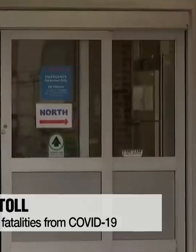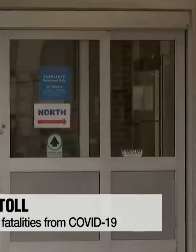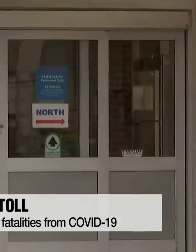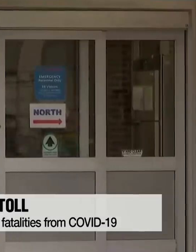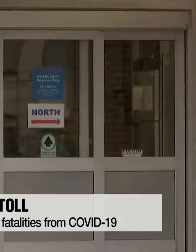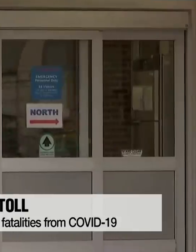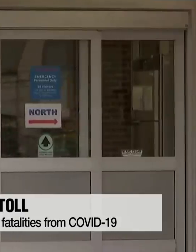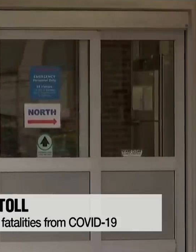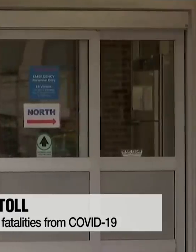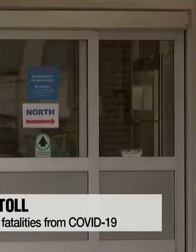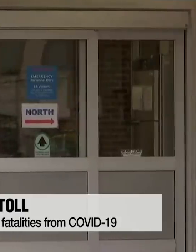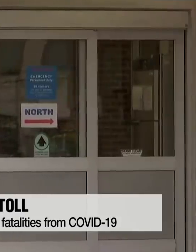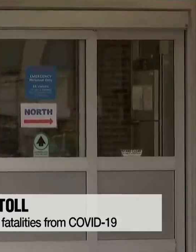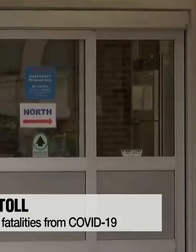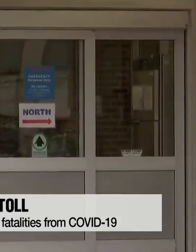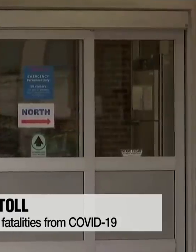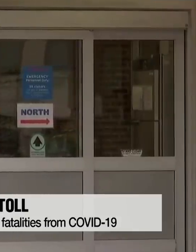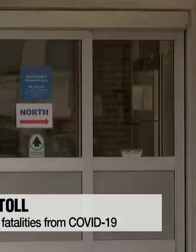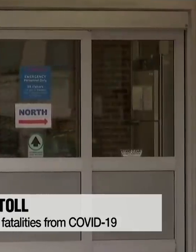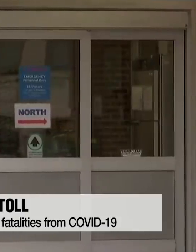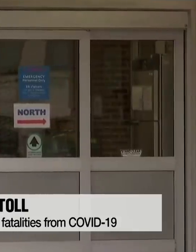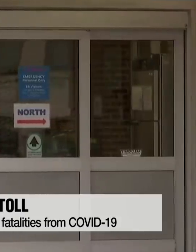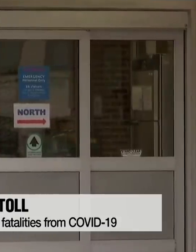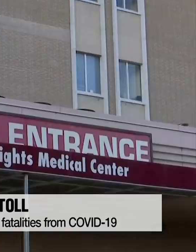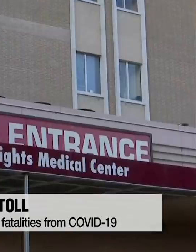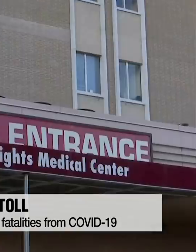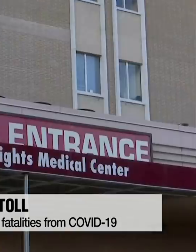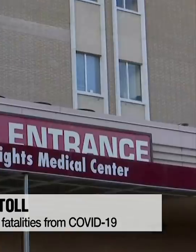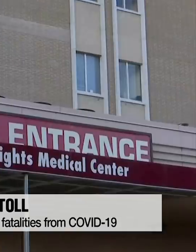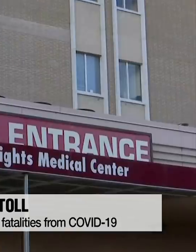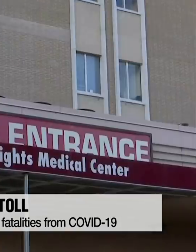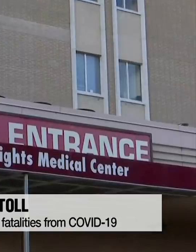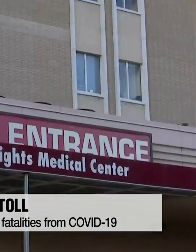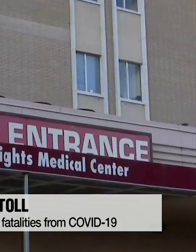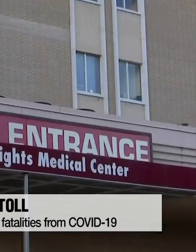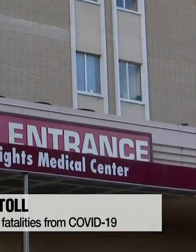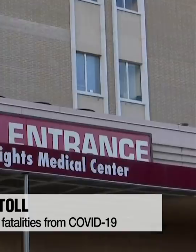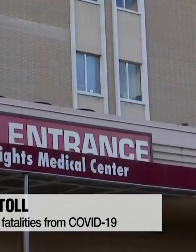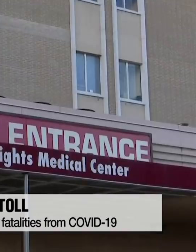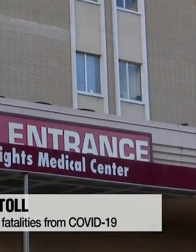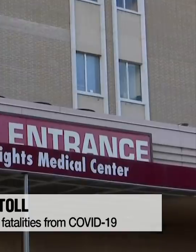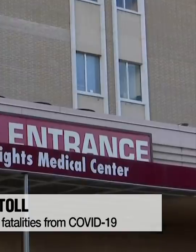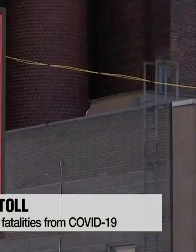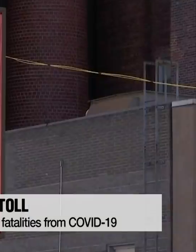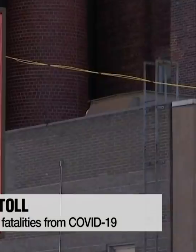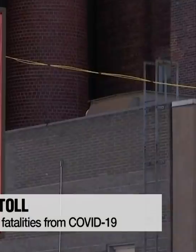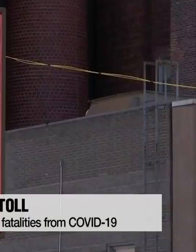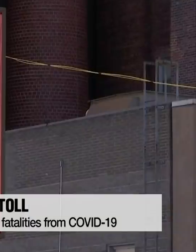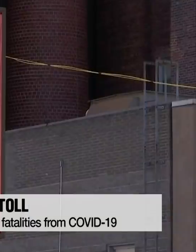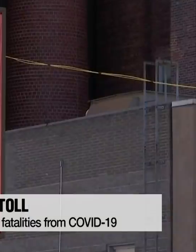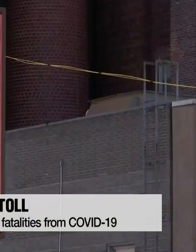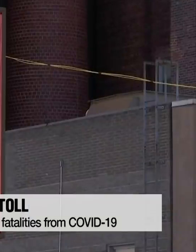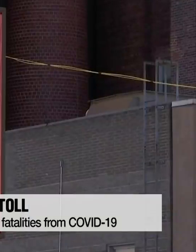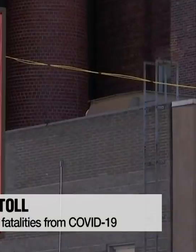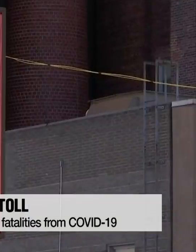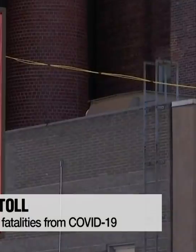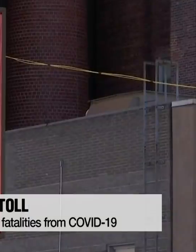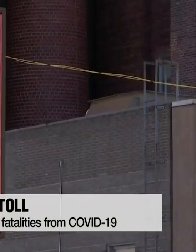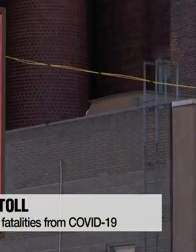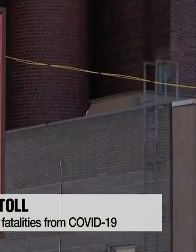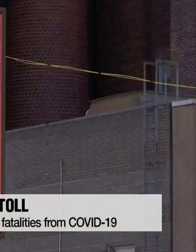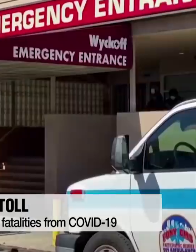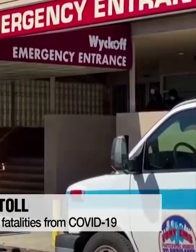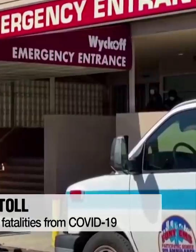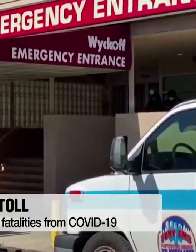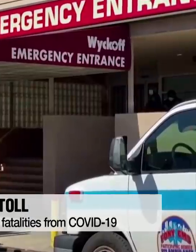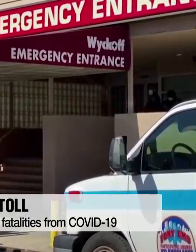deaths, outnumbering the figure in Italy for the first time. In total, the U.S. has more than 500,000 cases. Every state in